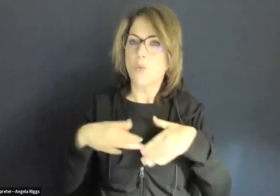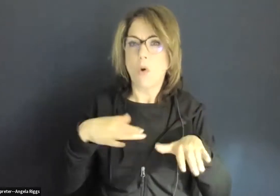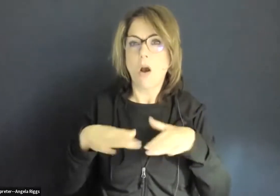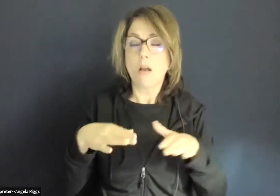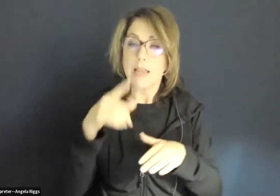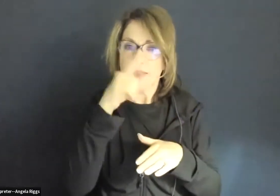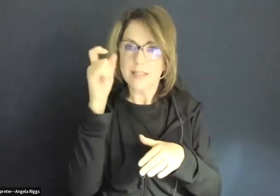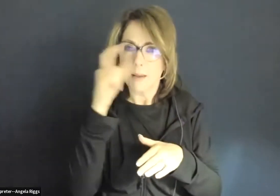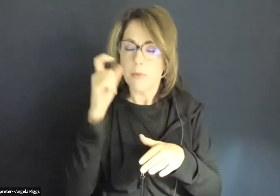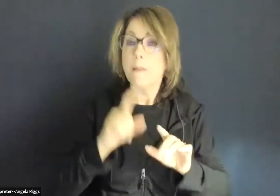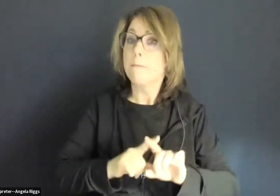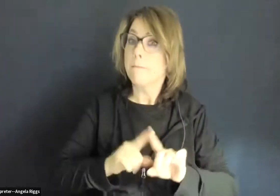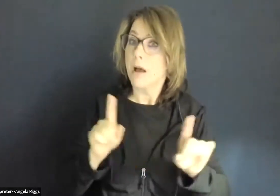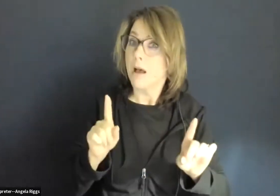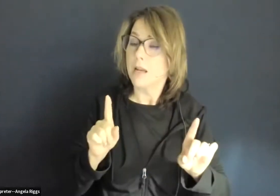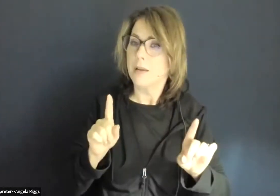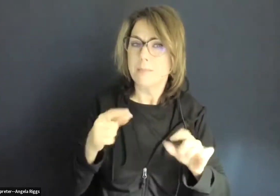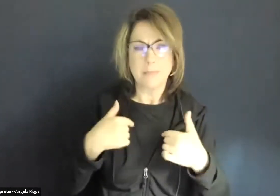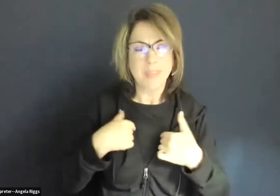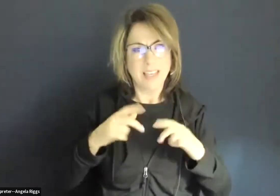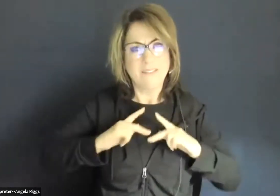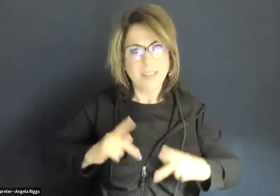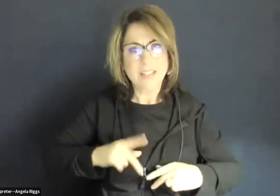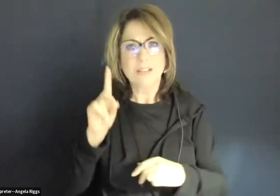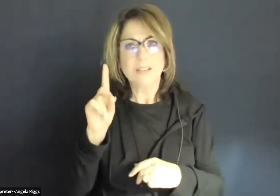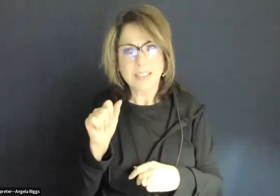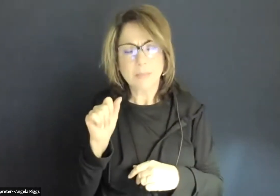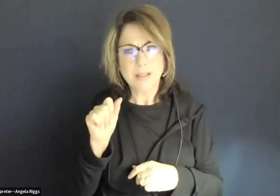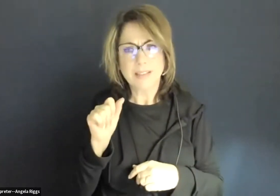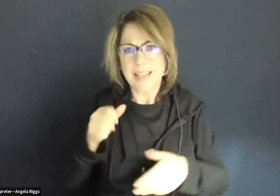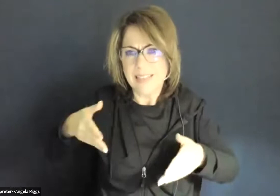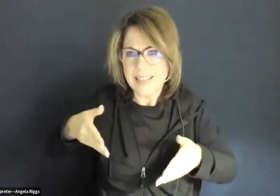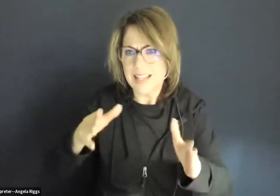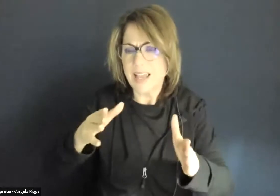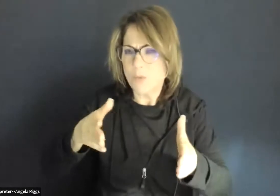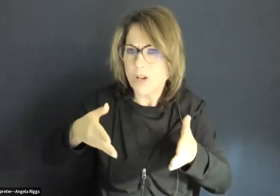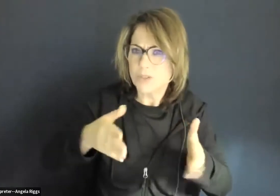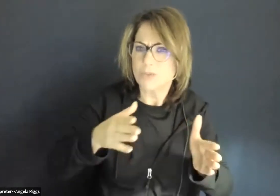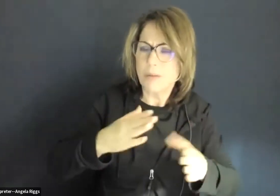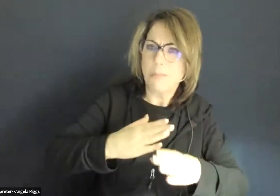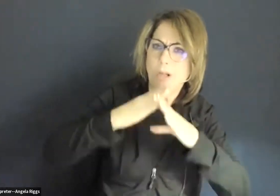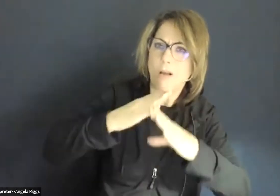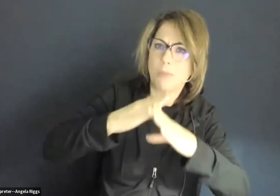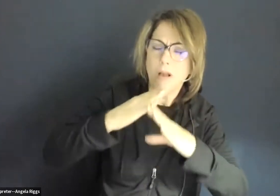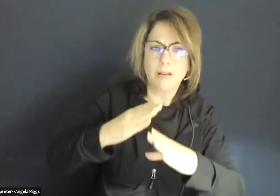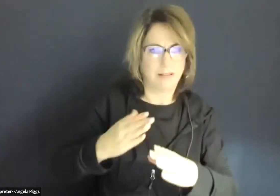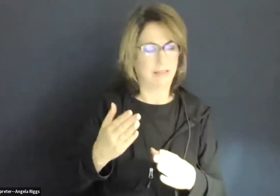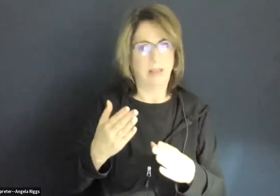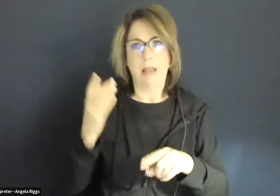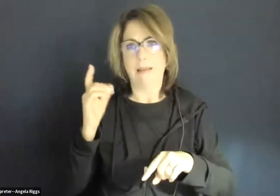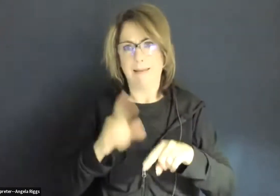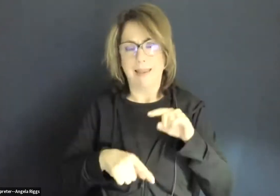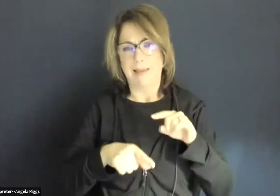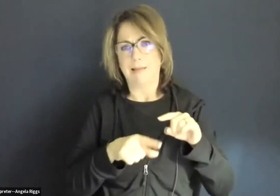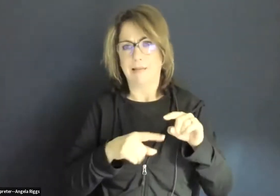summer. However, having a physical disability, the sidewalks and streets are blocked off, making it difficult to move